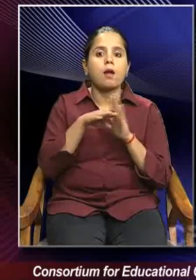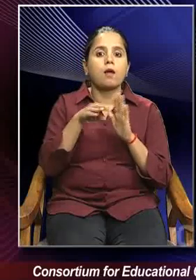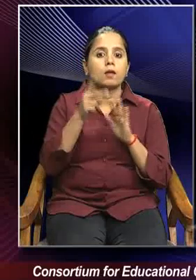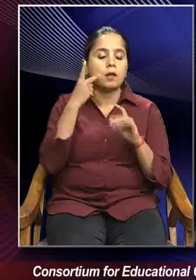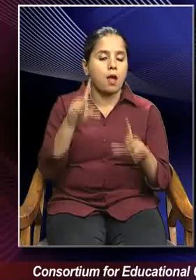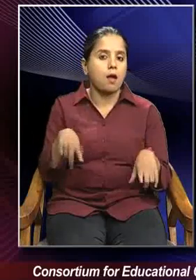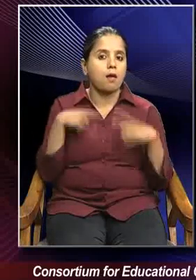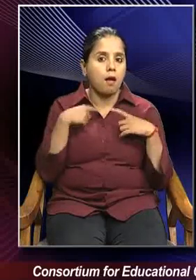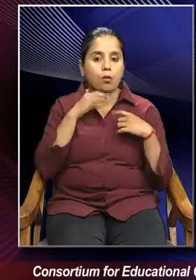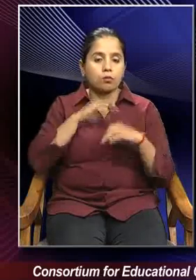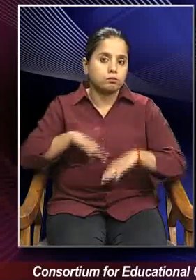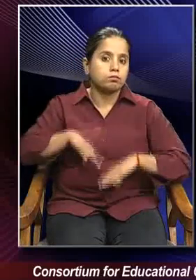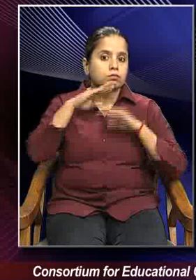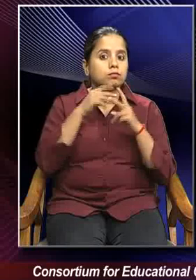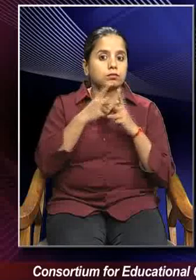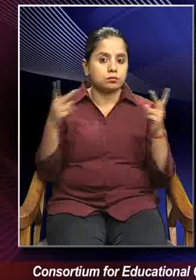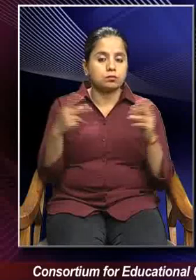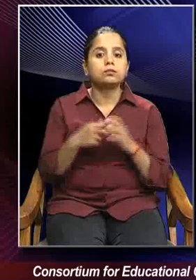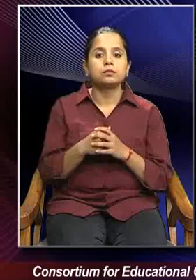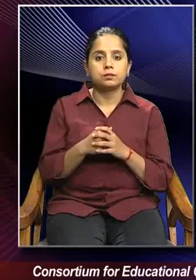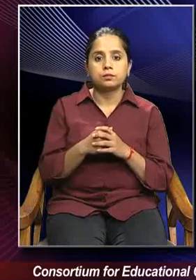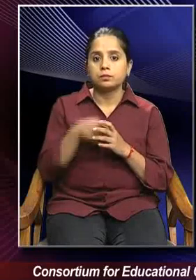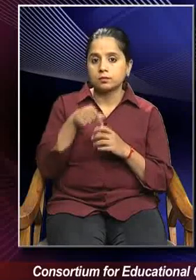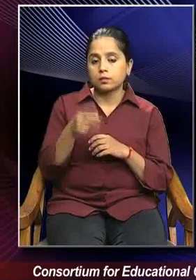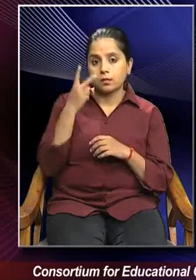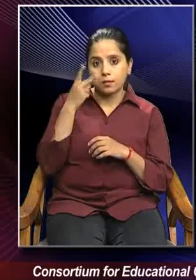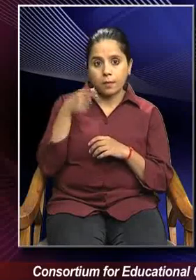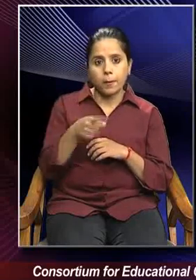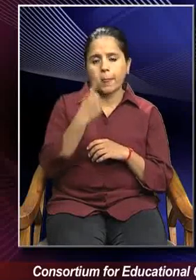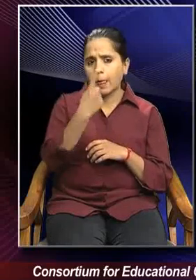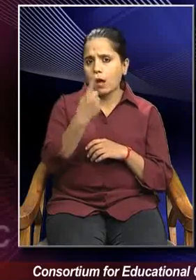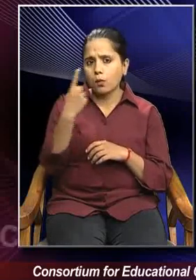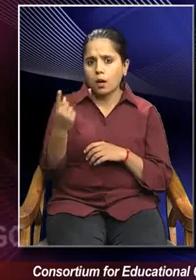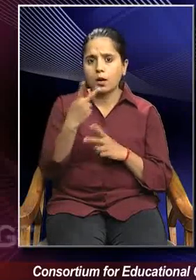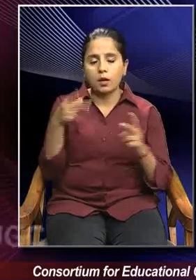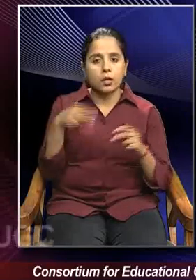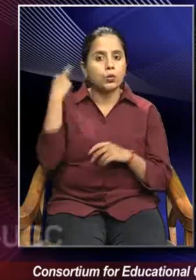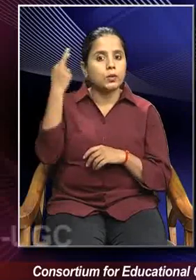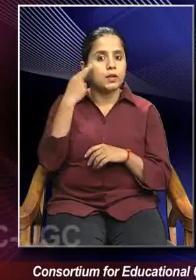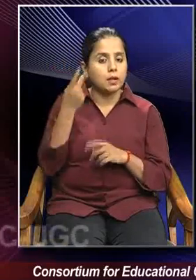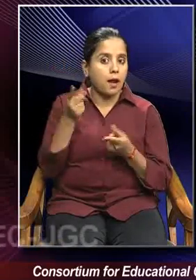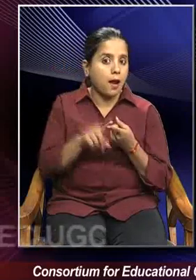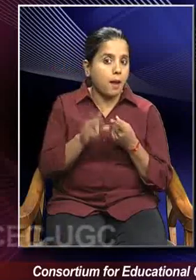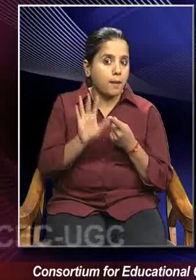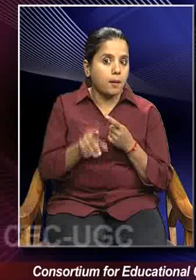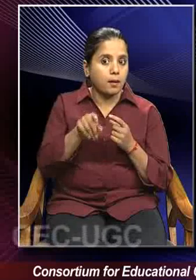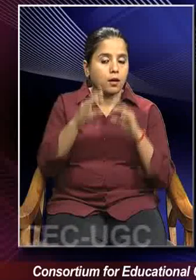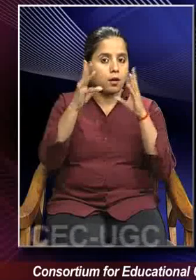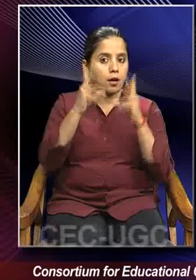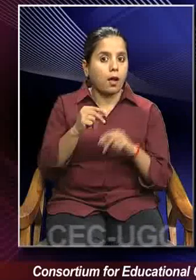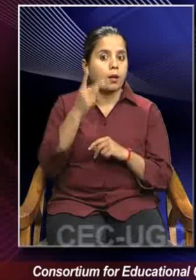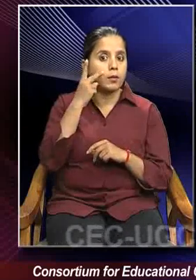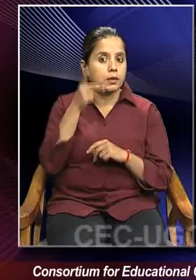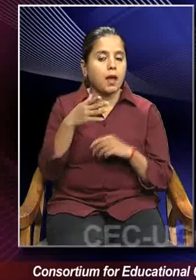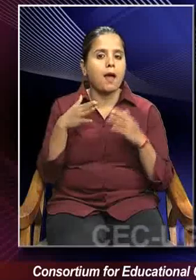life satisfaction. So, each of these factors affect the measurement of